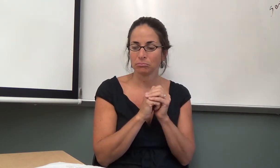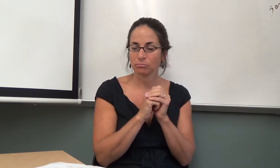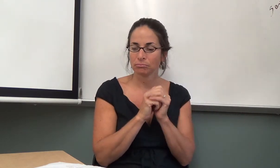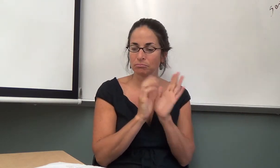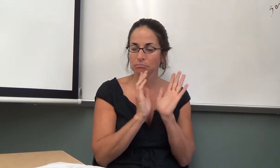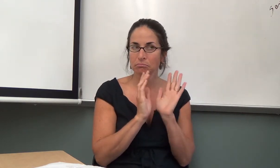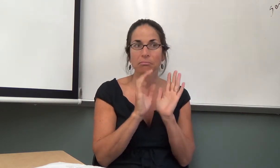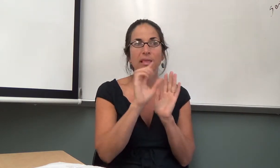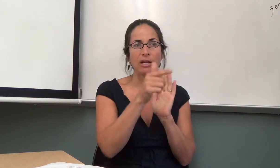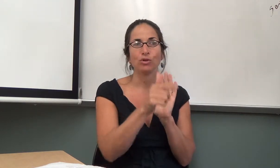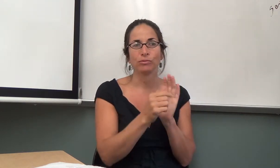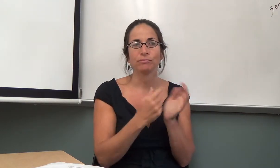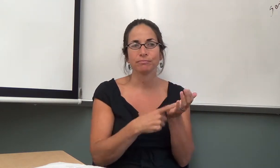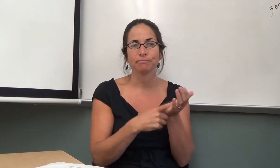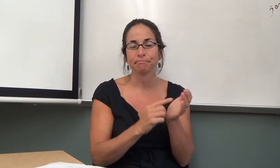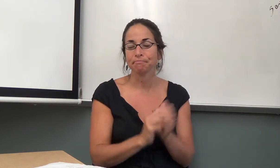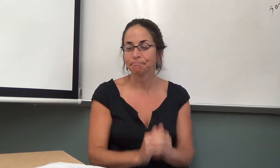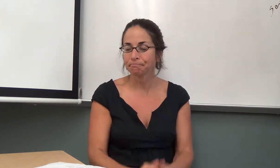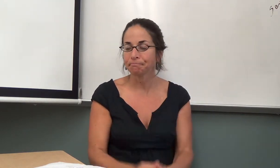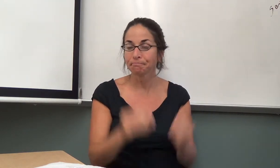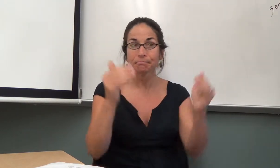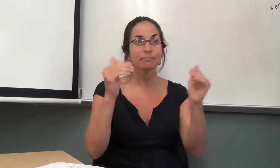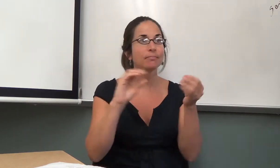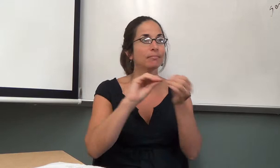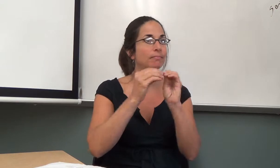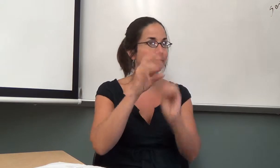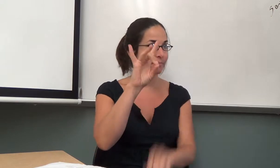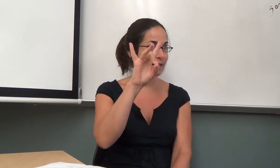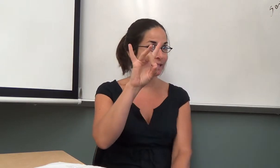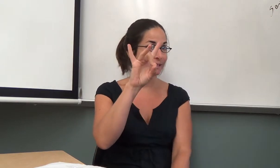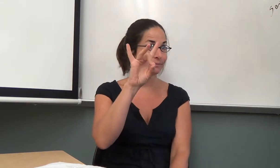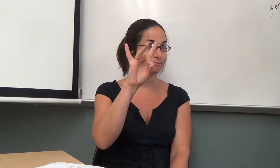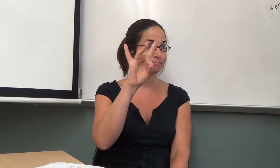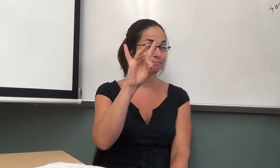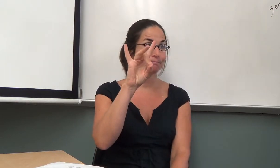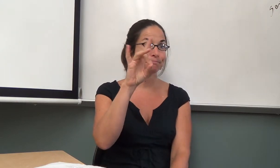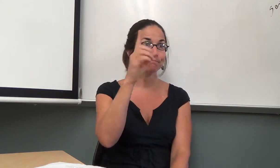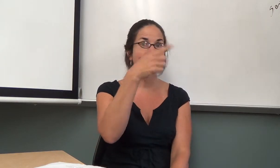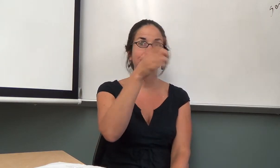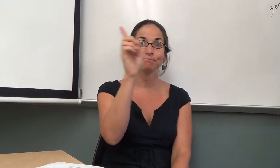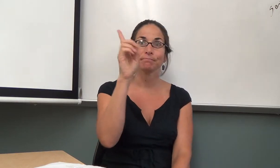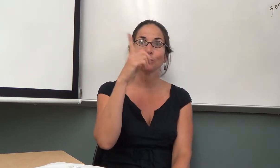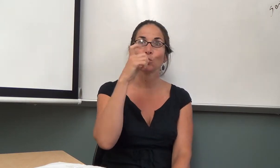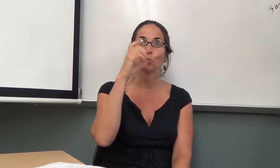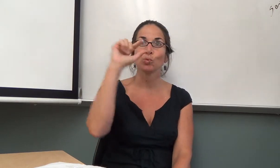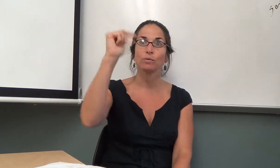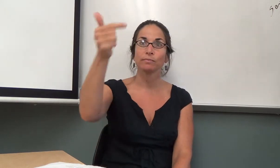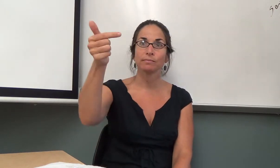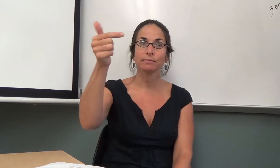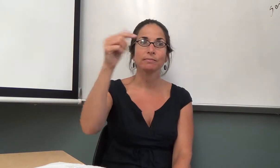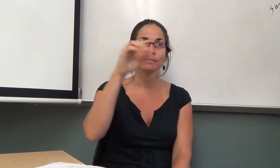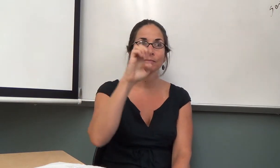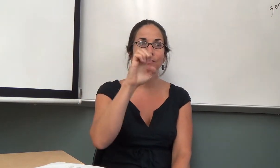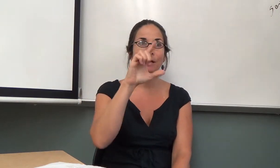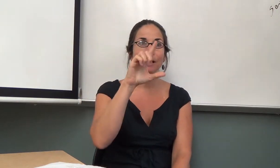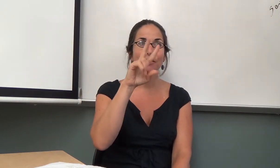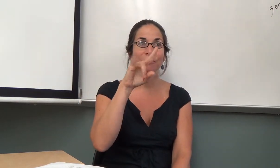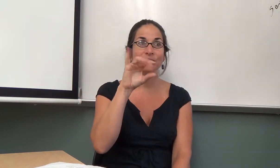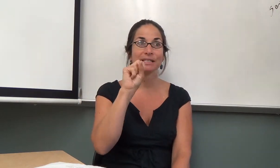later. How about number 8? I need somebody new, please. Yes. Oh, Elvis, are you ready for the challenge? The whole sentence, my